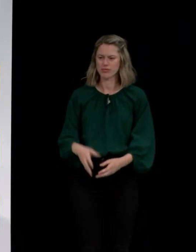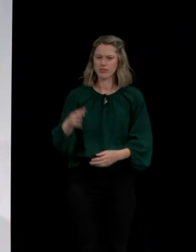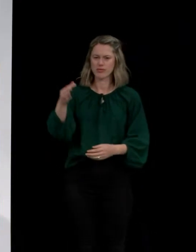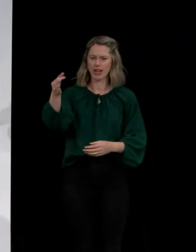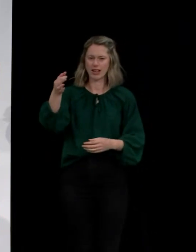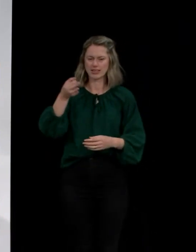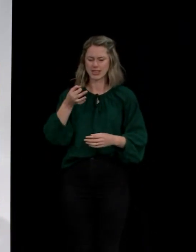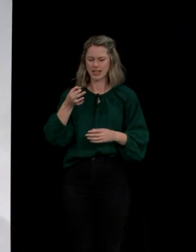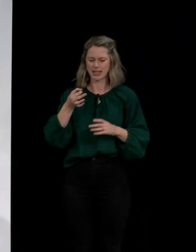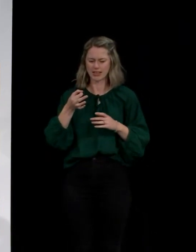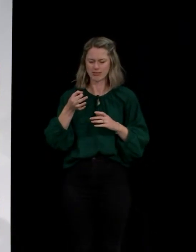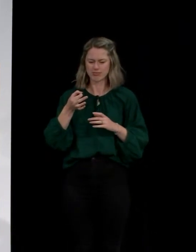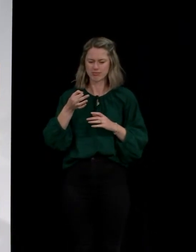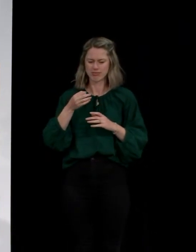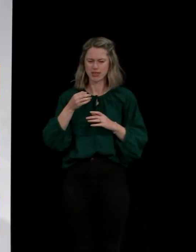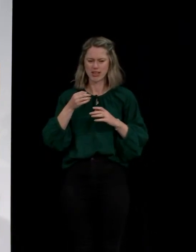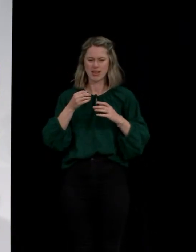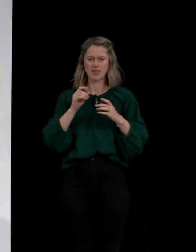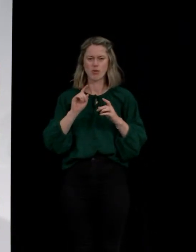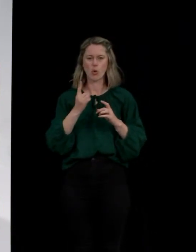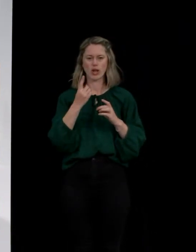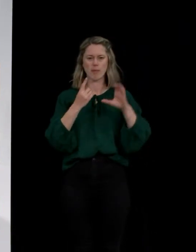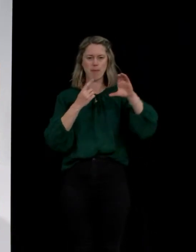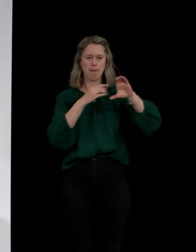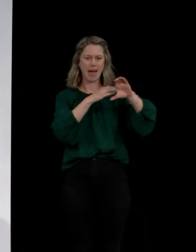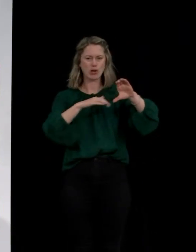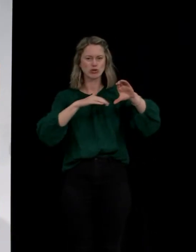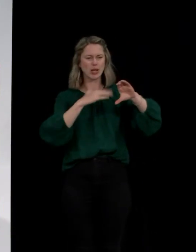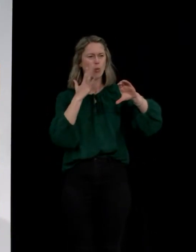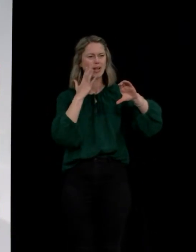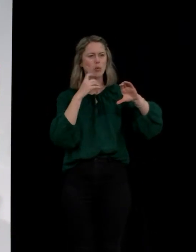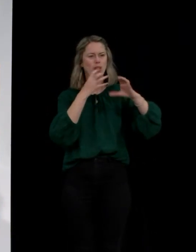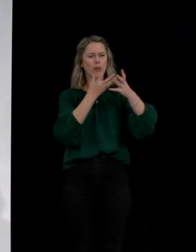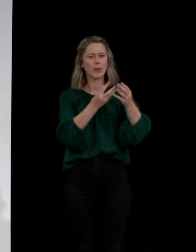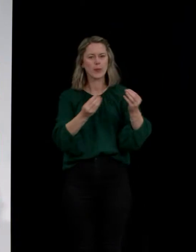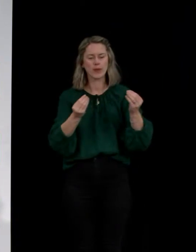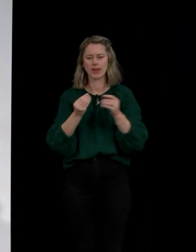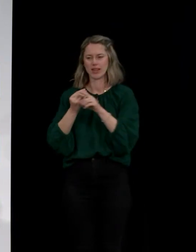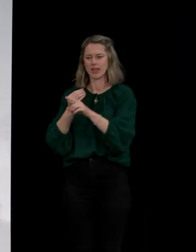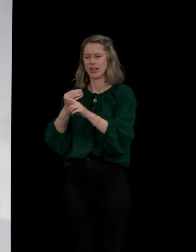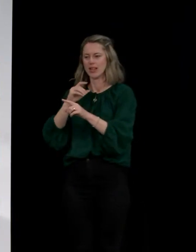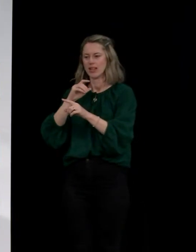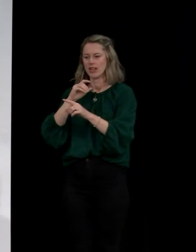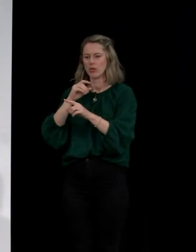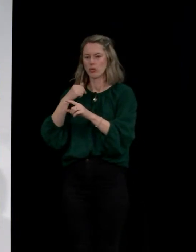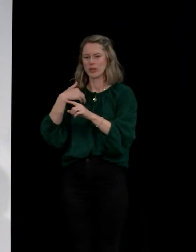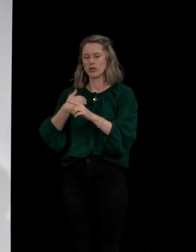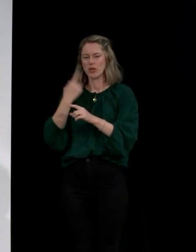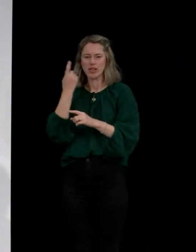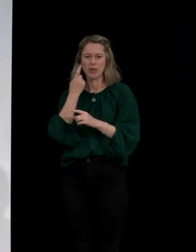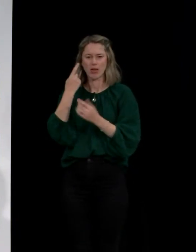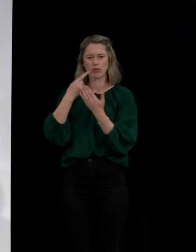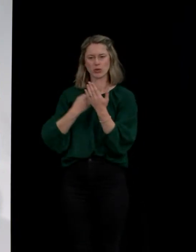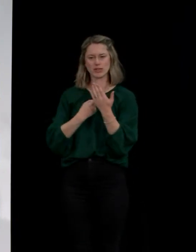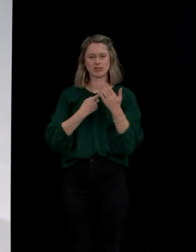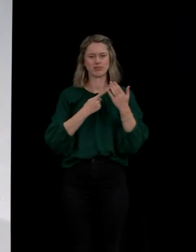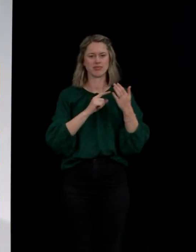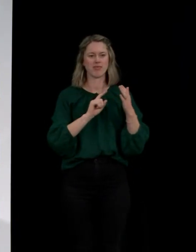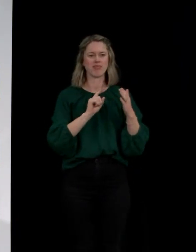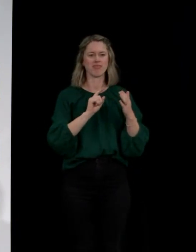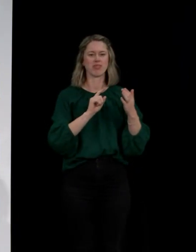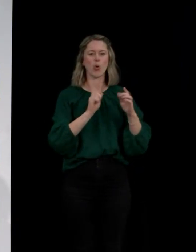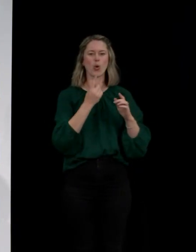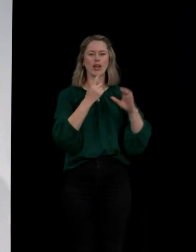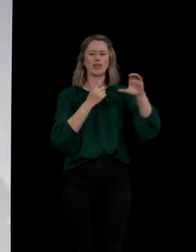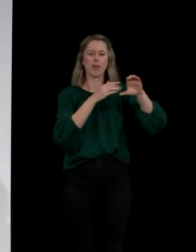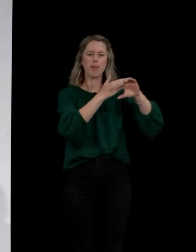for us actually, the more obvious question for us is what we'll be looking for to ease restrictions. The boundary is not the first cab off the rank